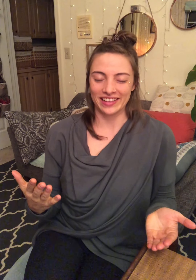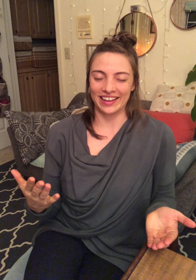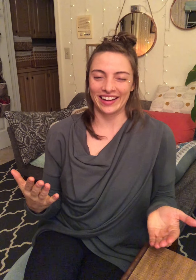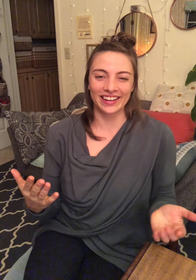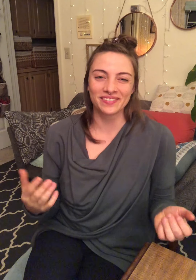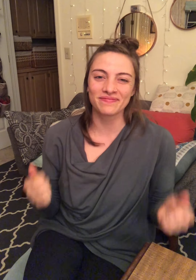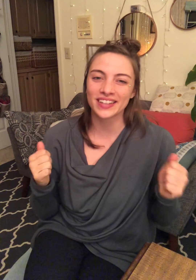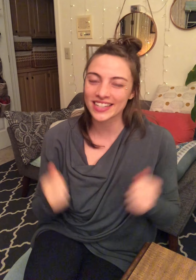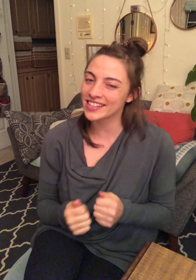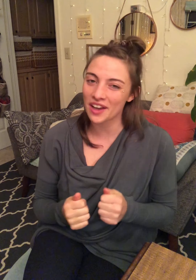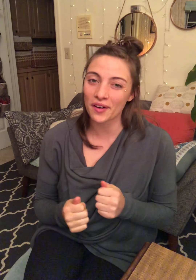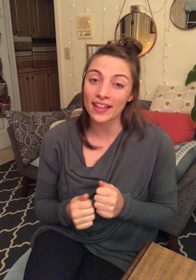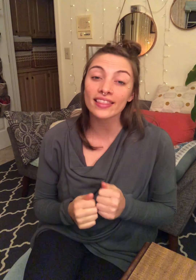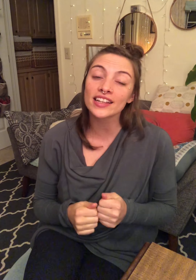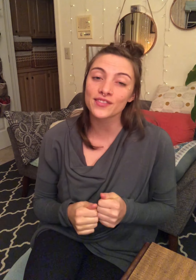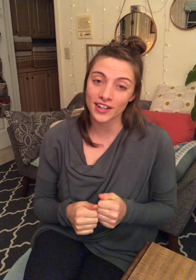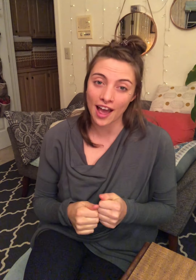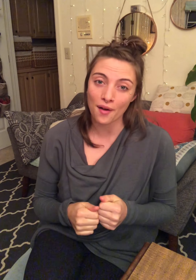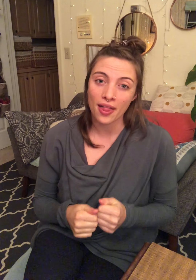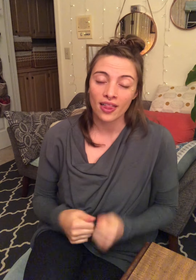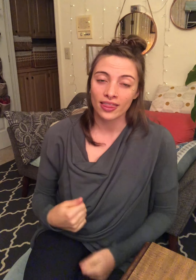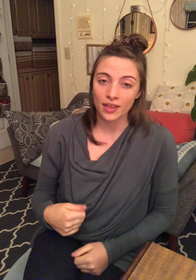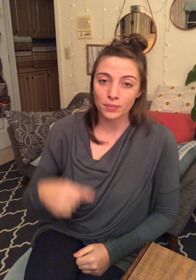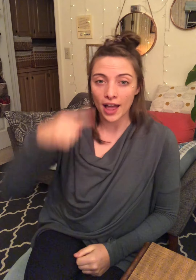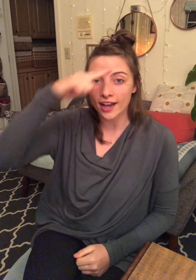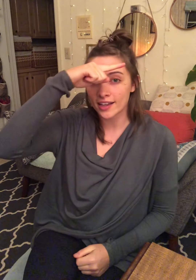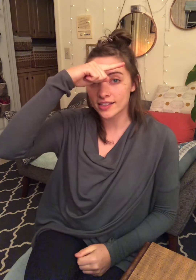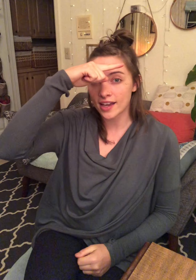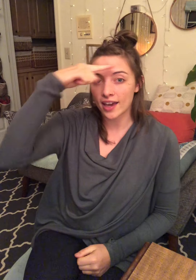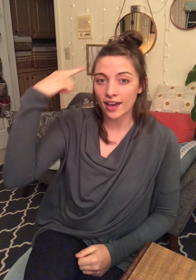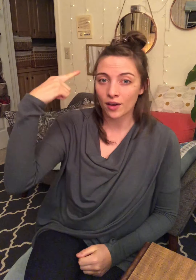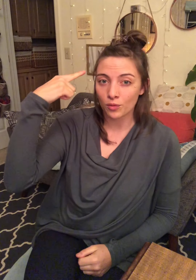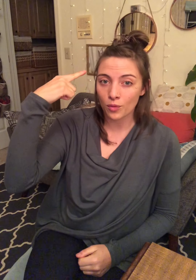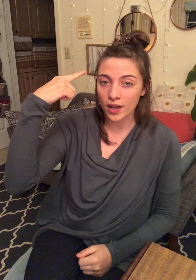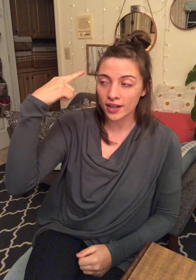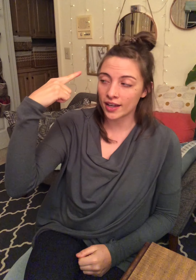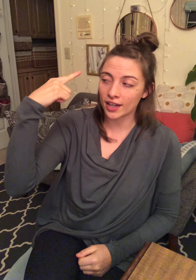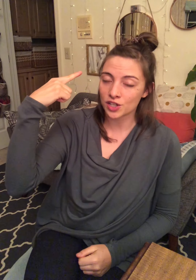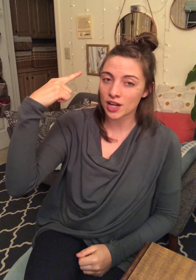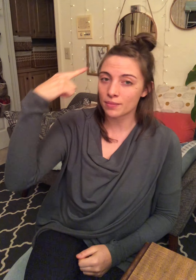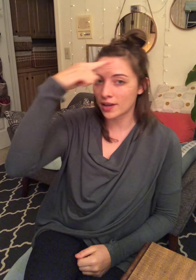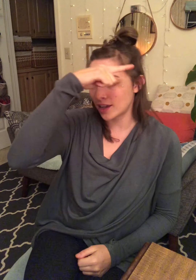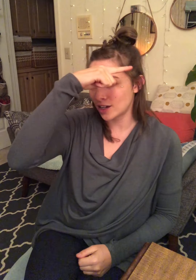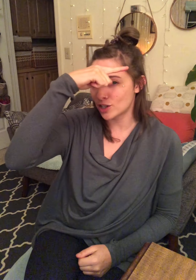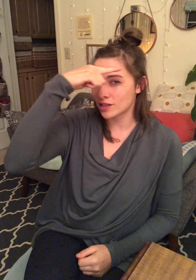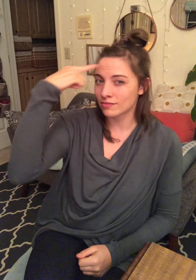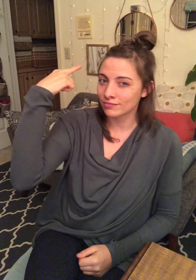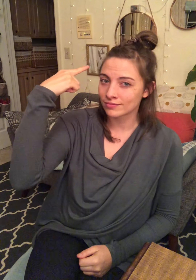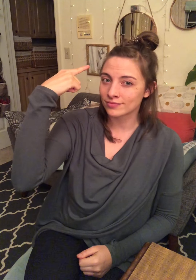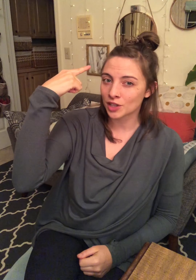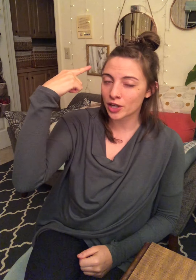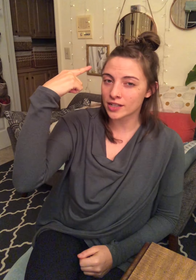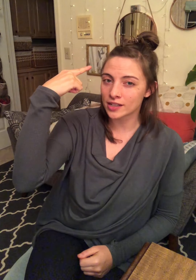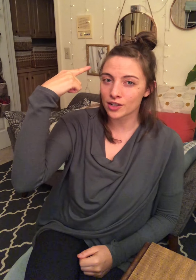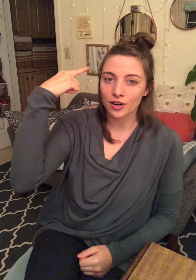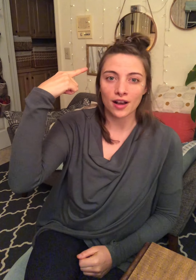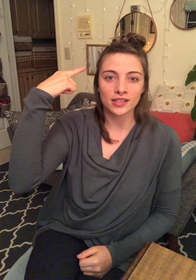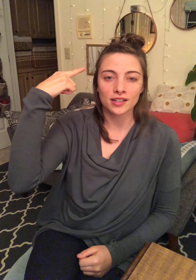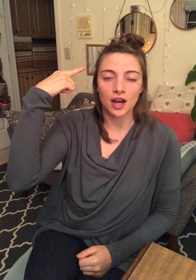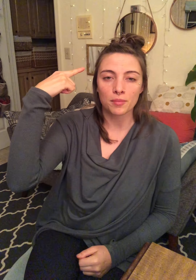similar, but just know, at least for now, that black is a 1 hand shape and it just creases across the top of